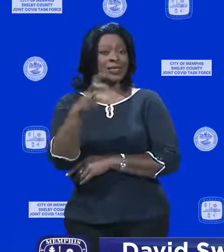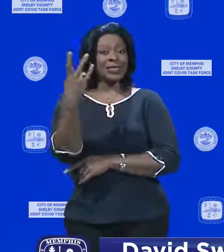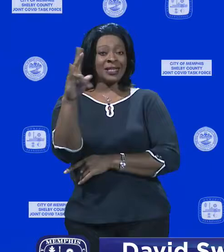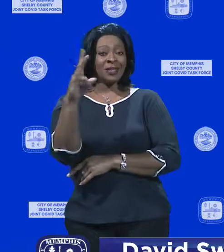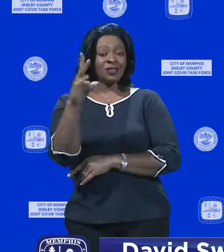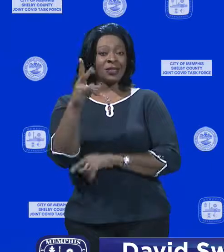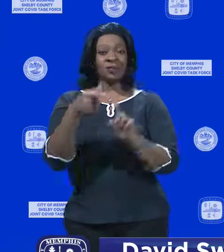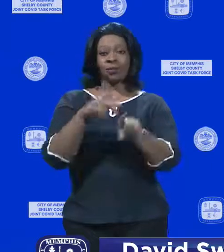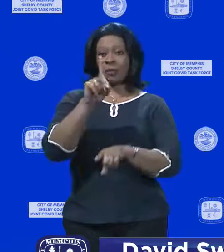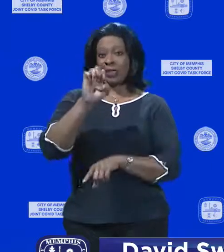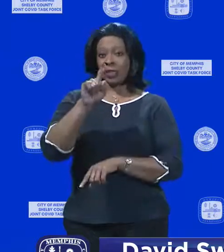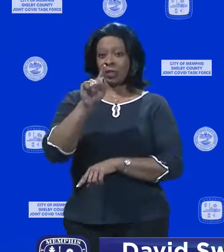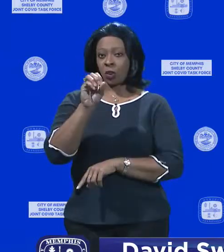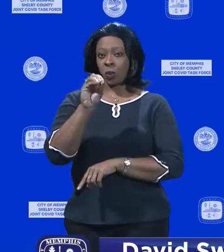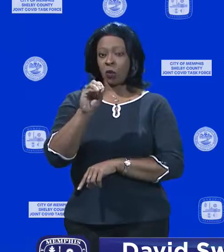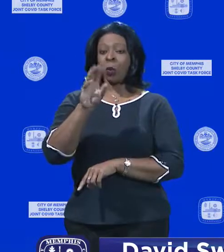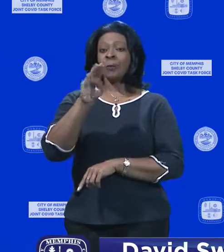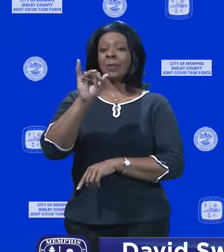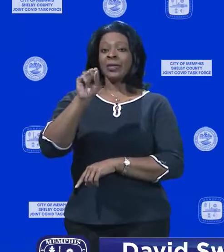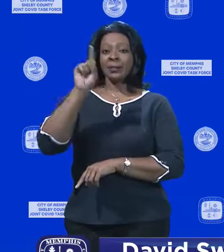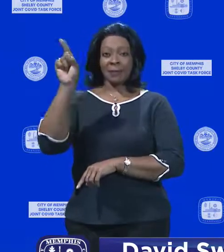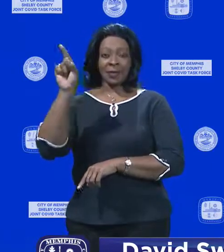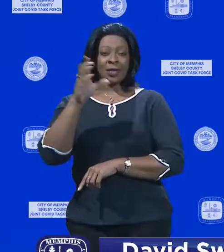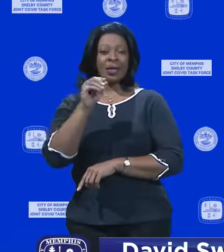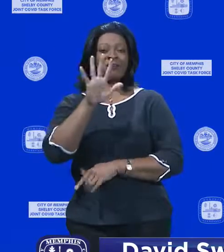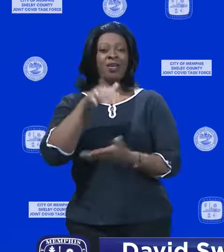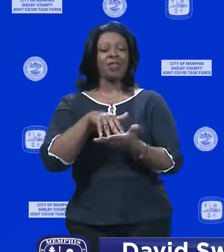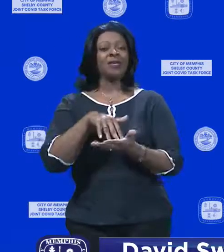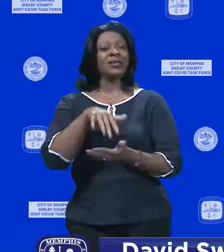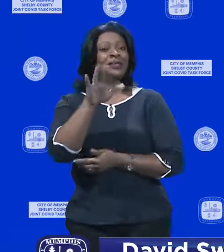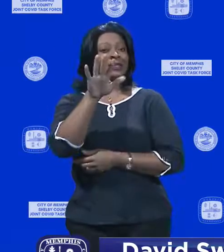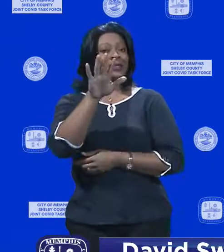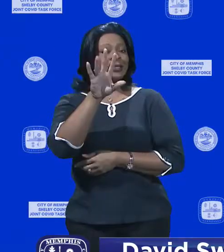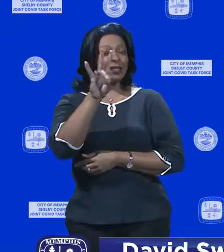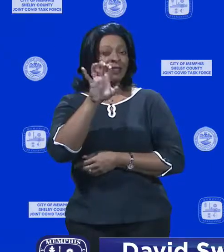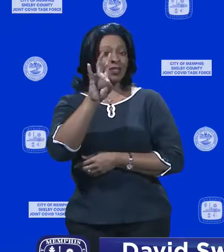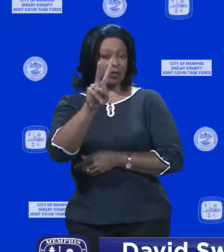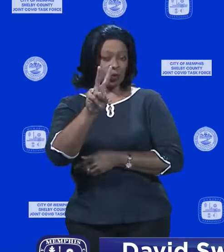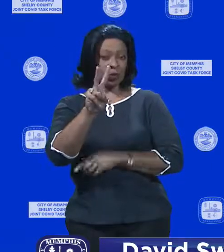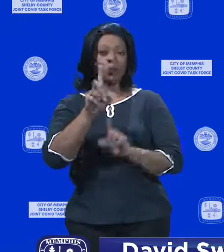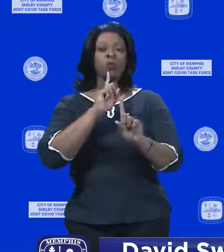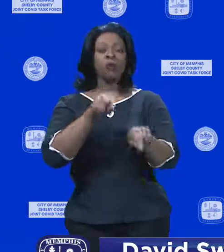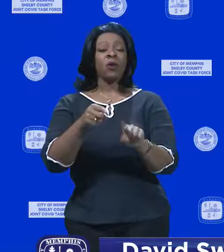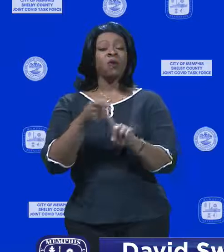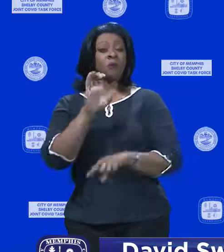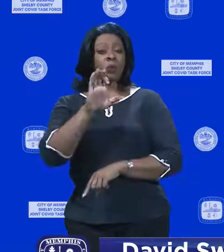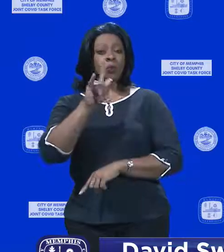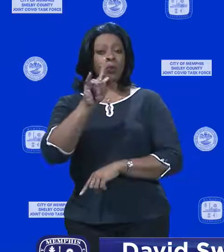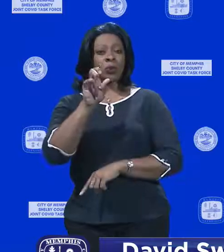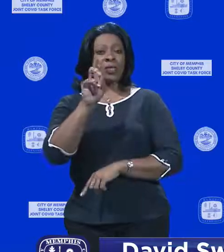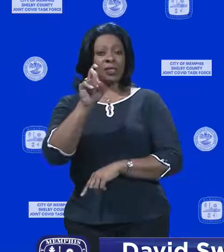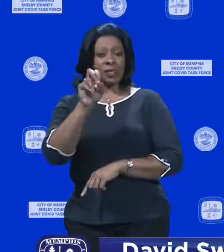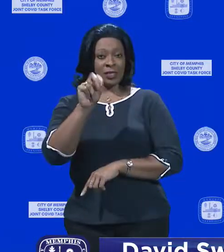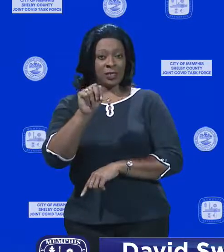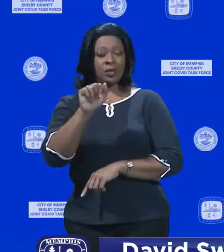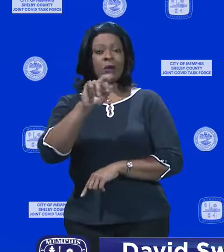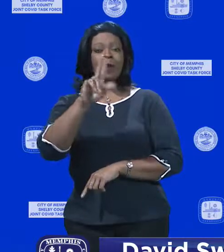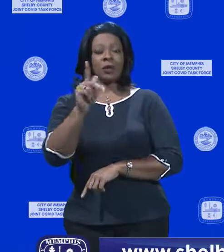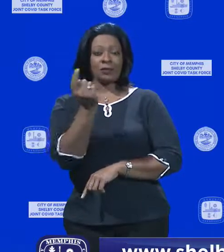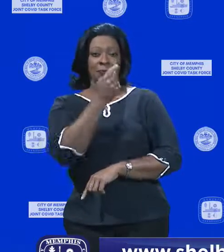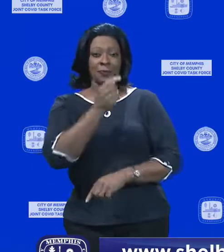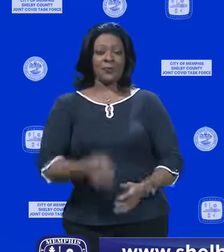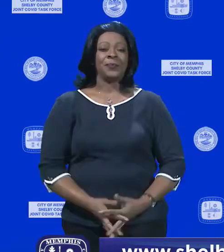22,217 cases from DeSoto County in Mississippi, and 5,772 cases reported from Crittenden County in